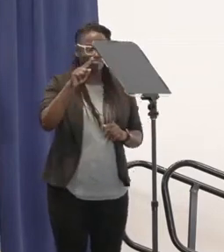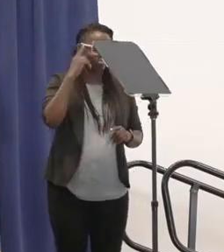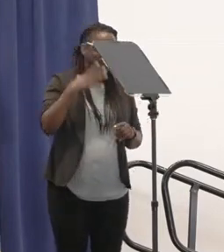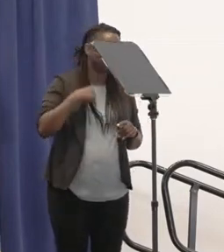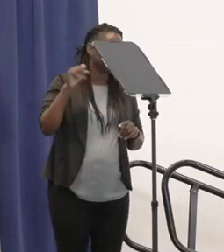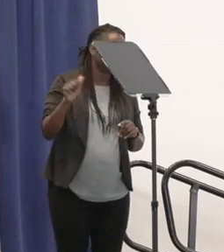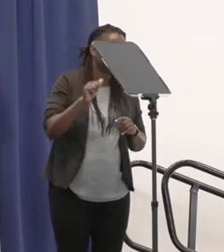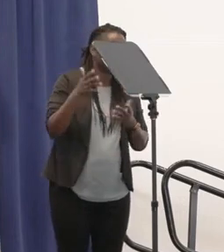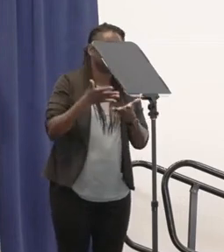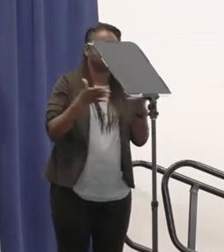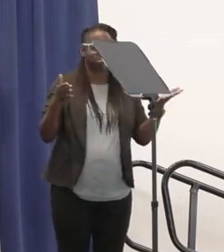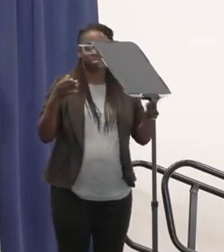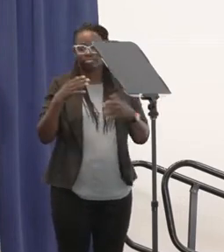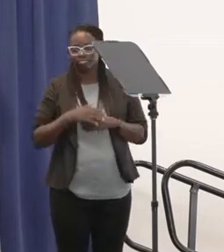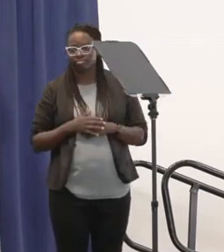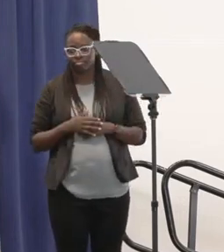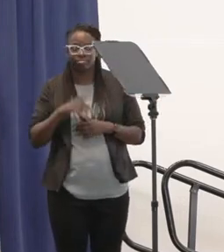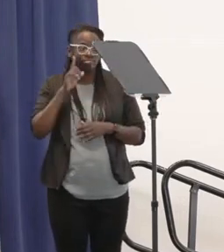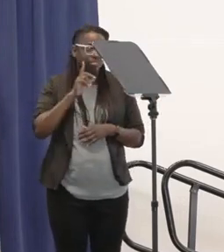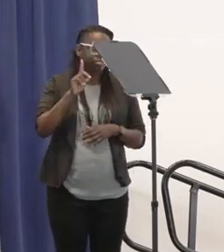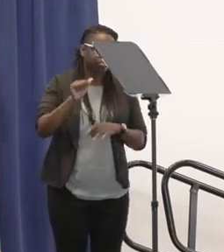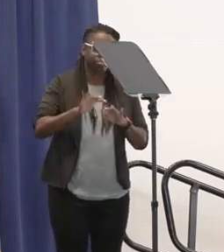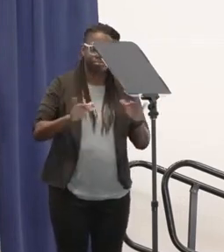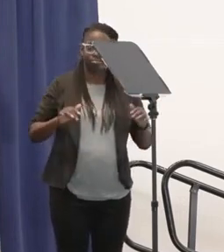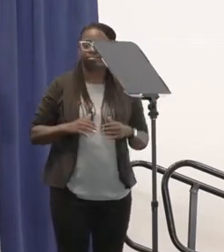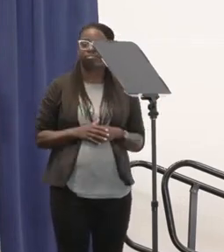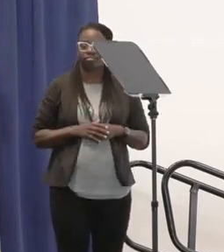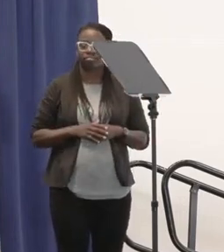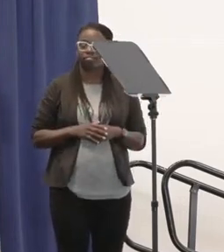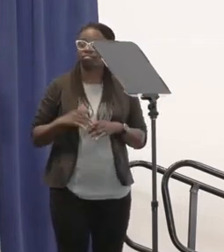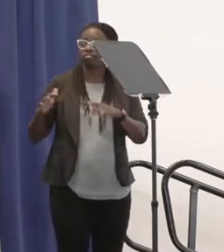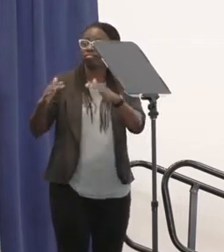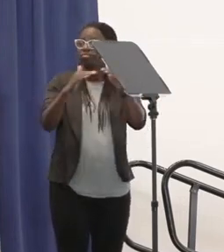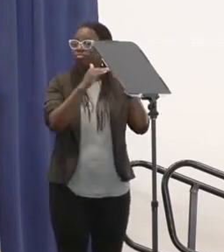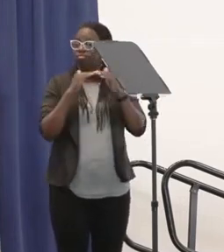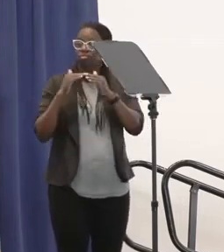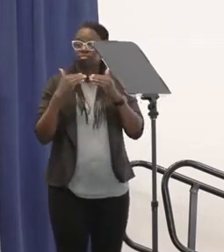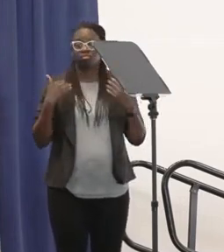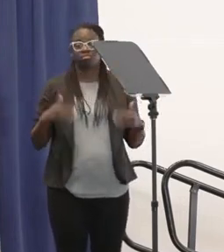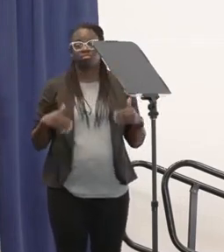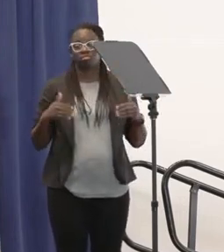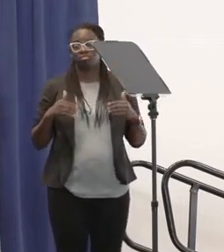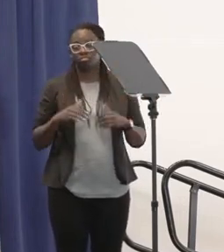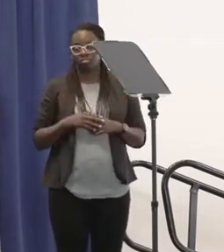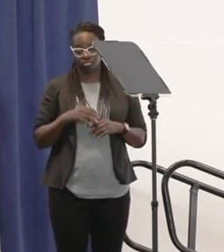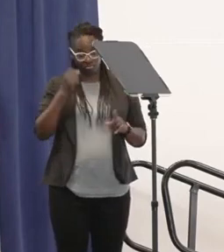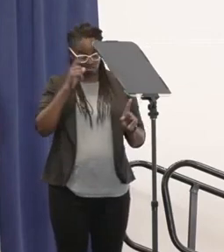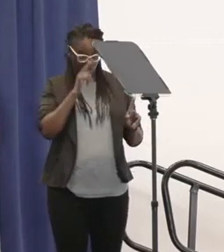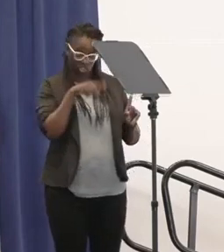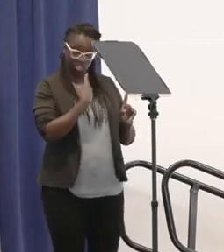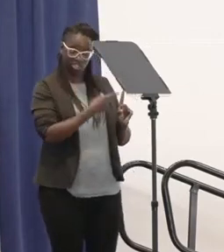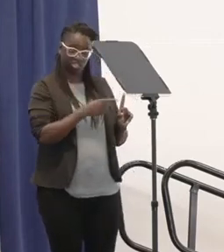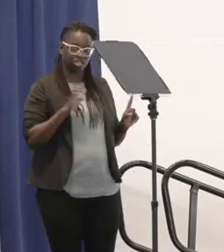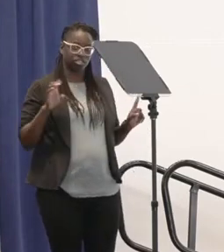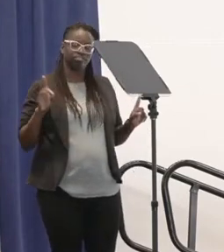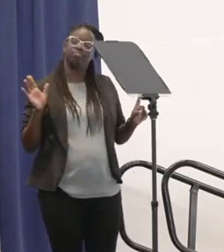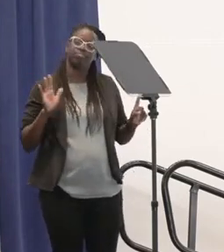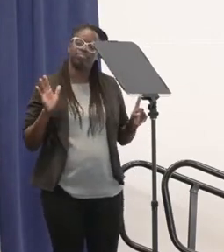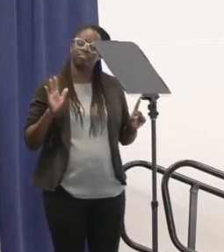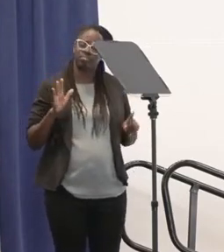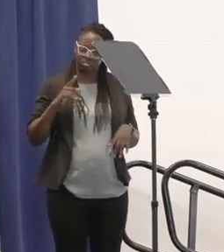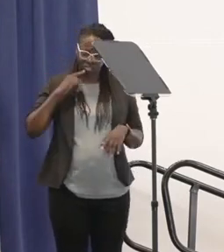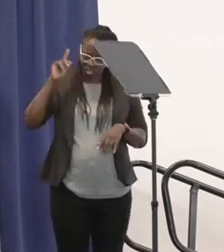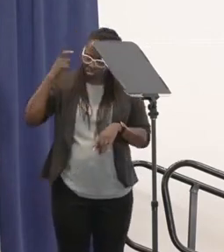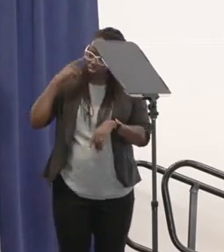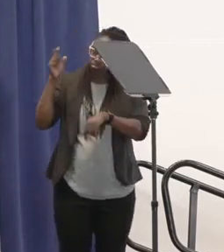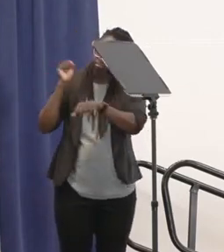all care about equity efforts, but not just, of course, in the context of education, but also in the context of government, in the workplace,